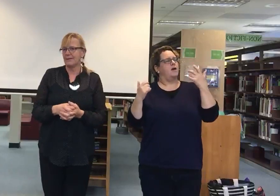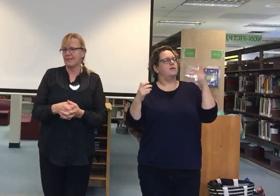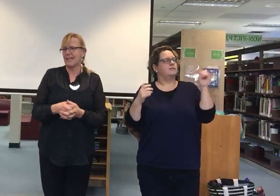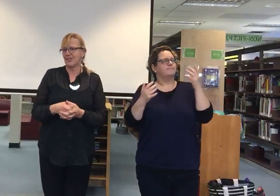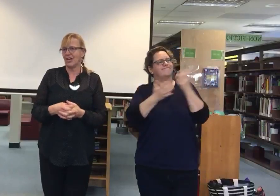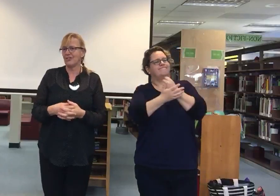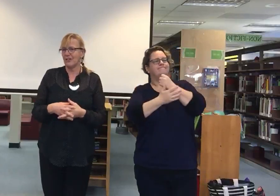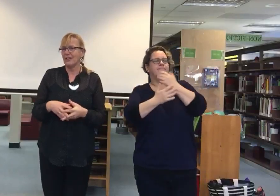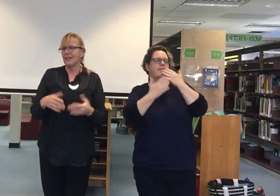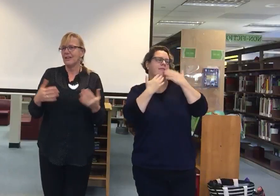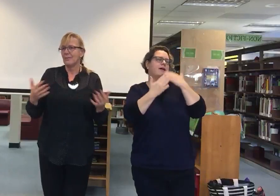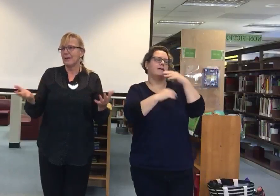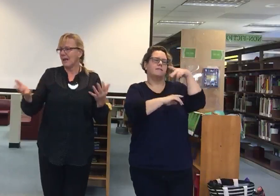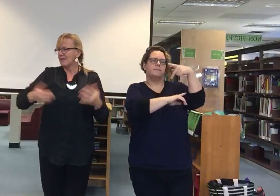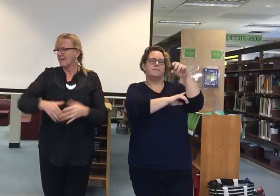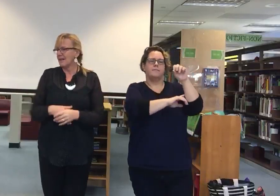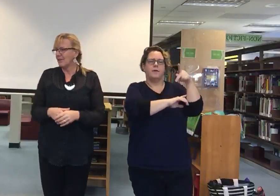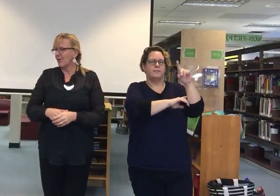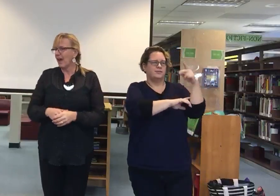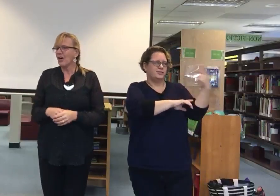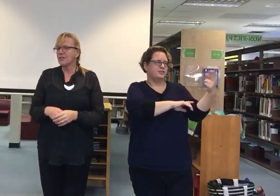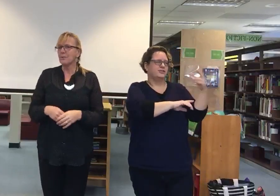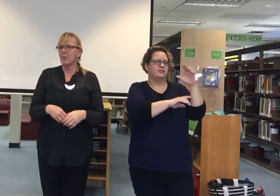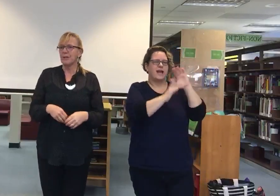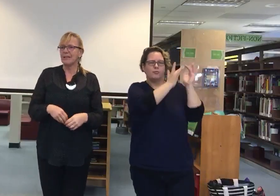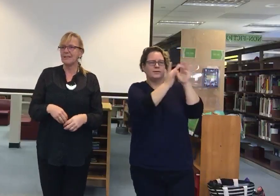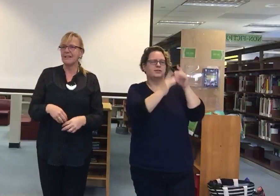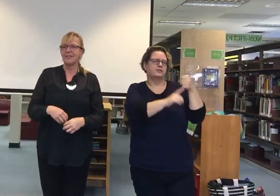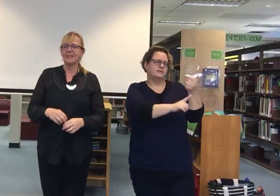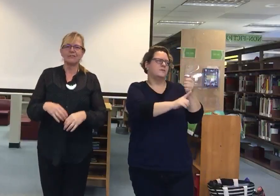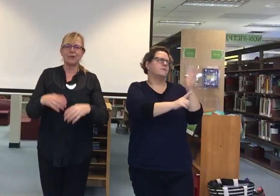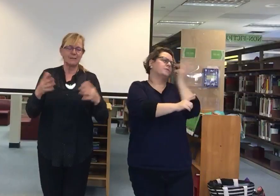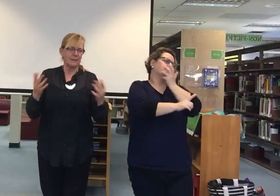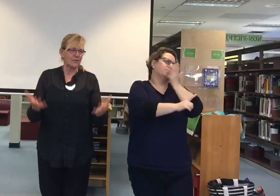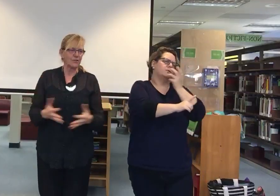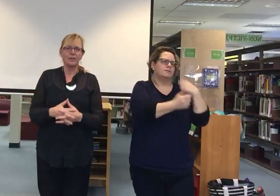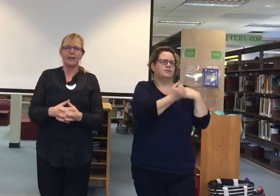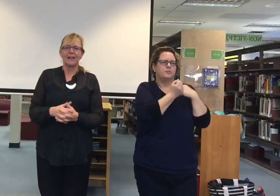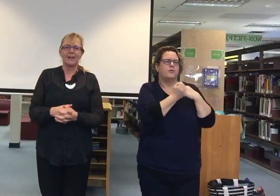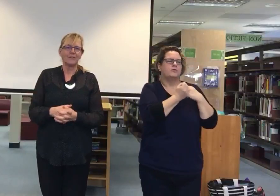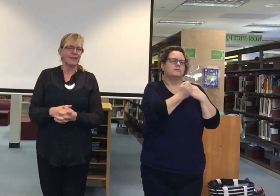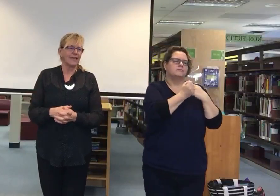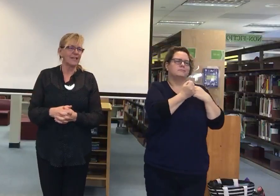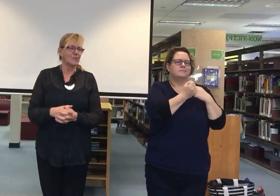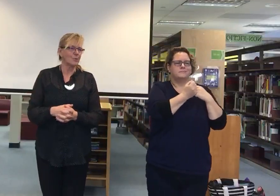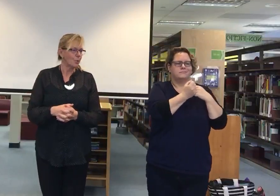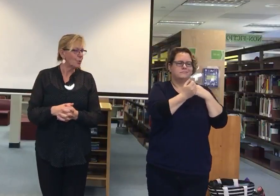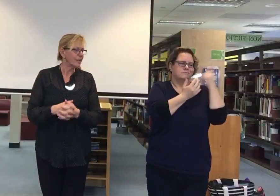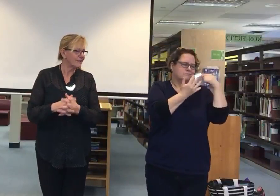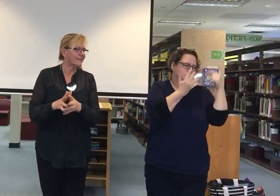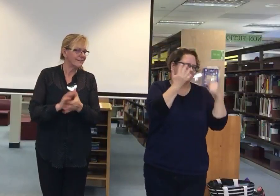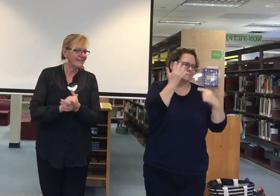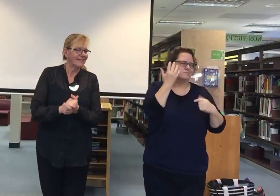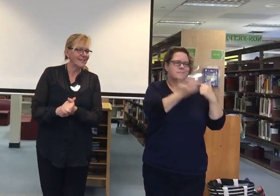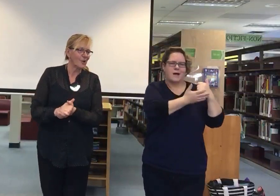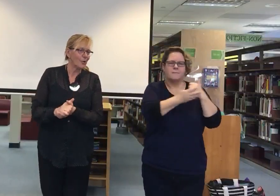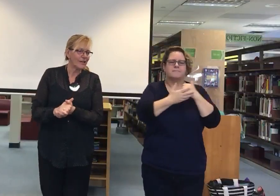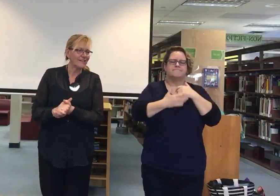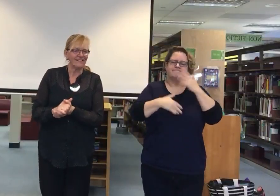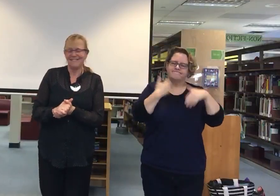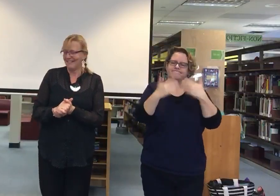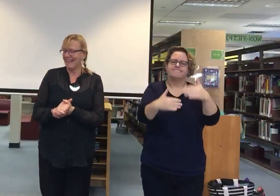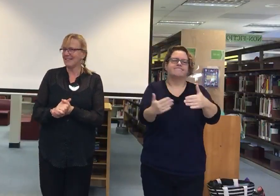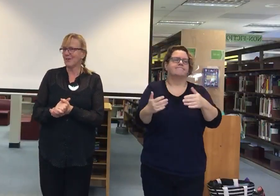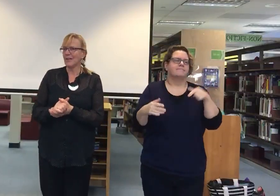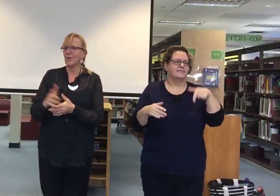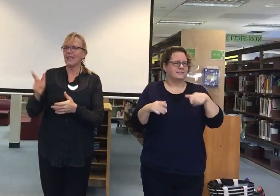Pop DHH, because they are supporting us here and trying to make sure everything is rolling and